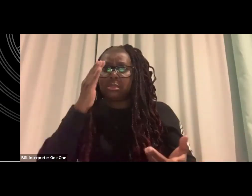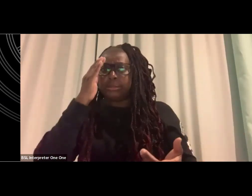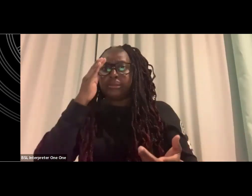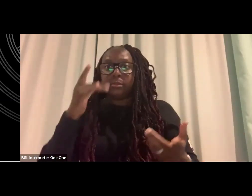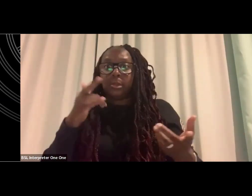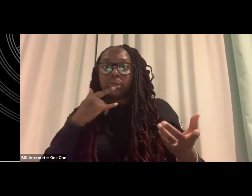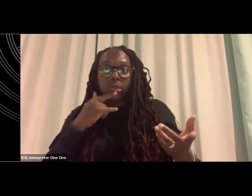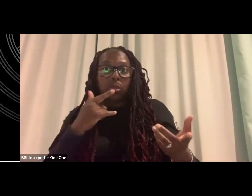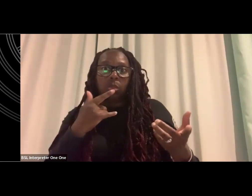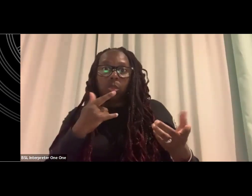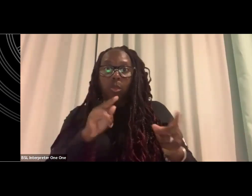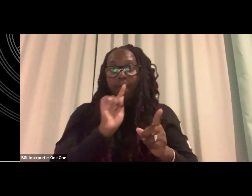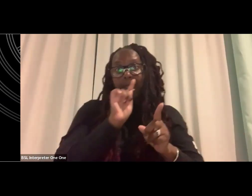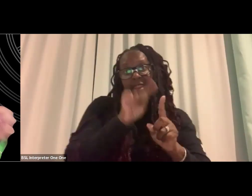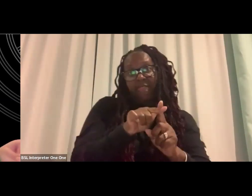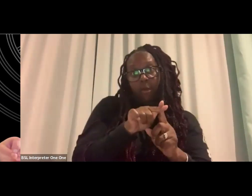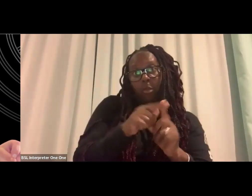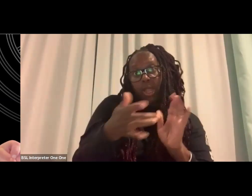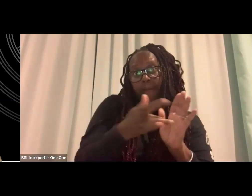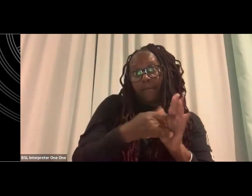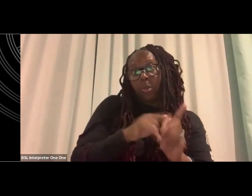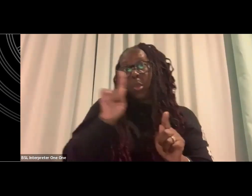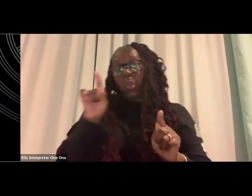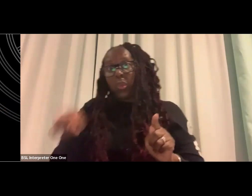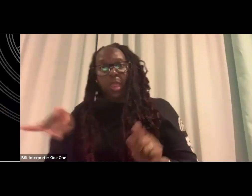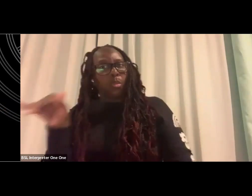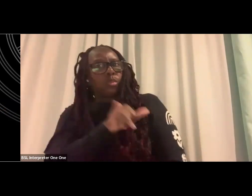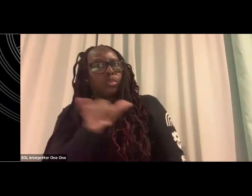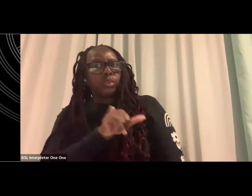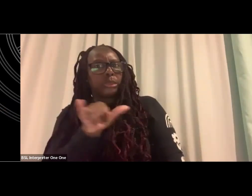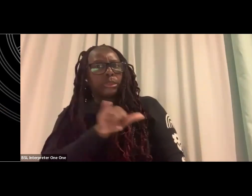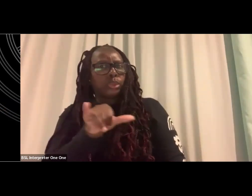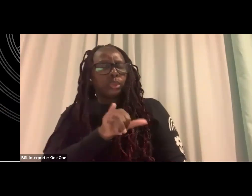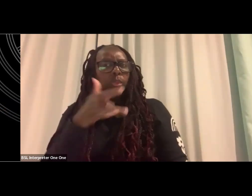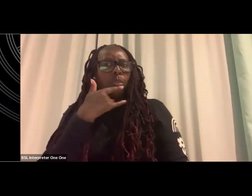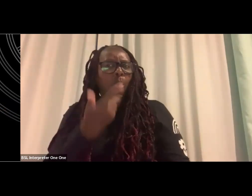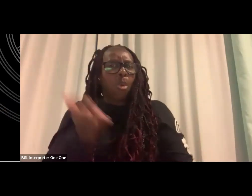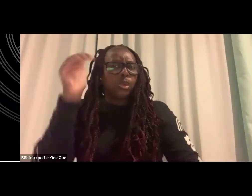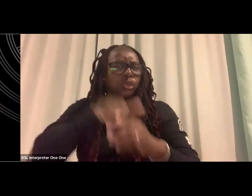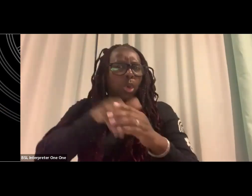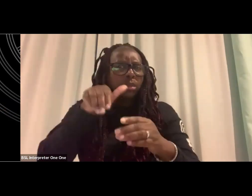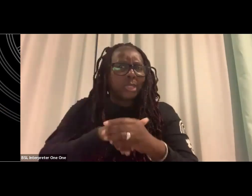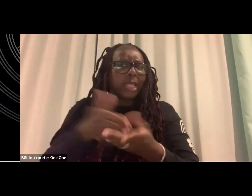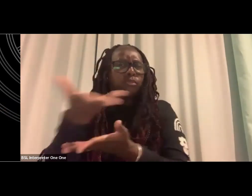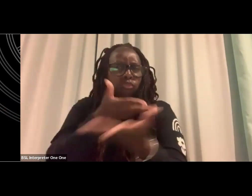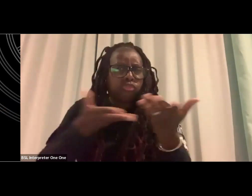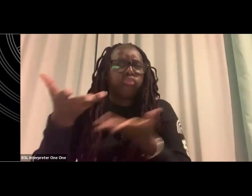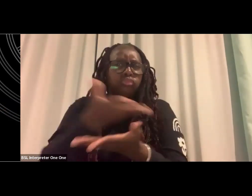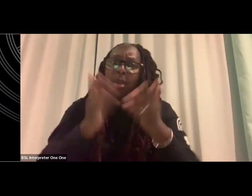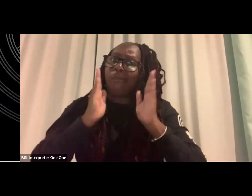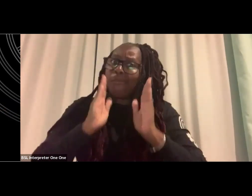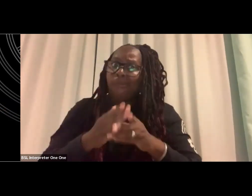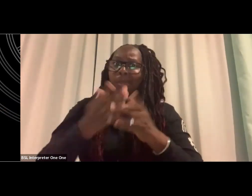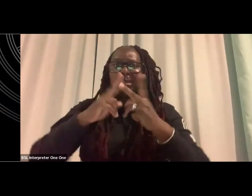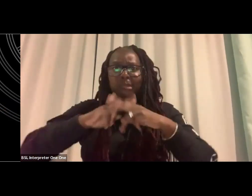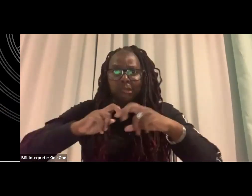we prioritize this determinant or that determinant? And in a context of incomplete evidence, we tend to